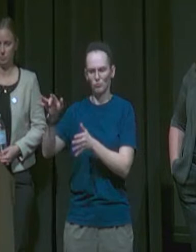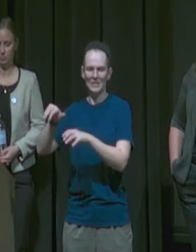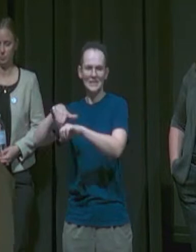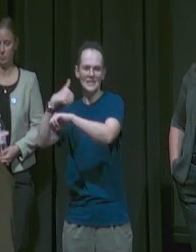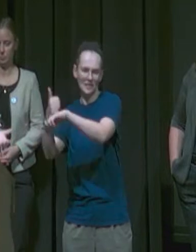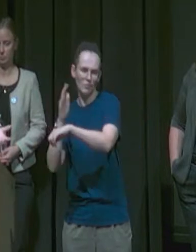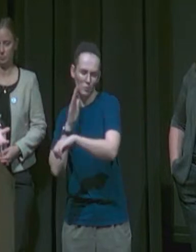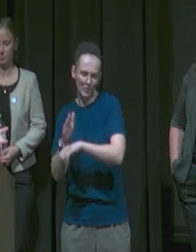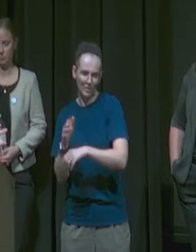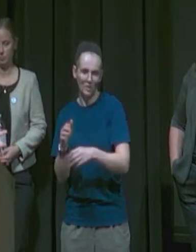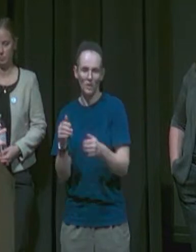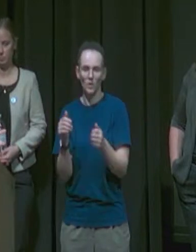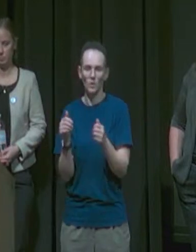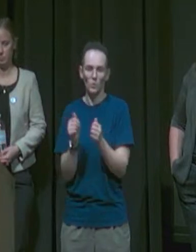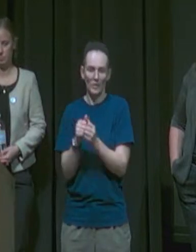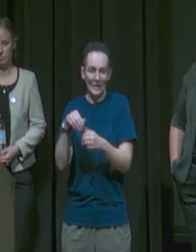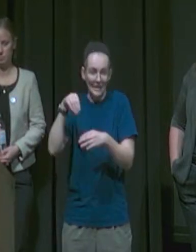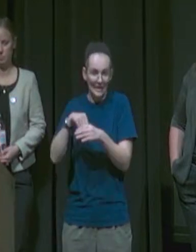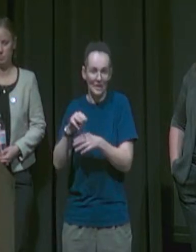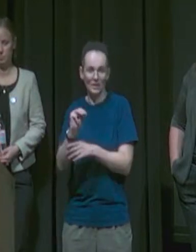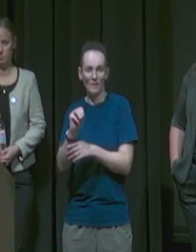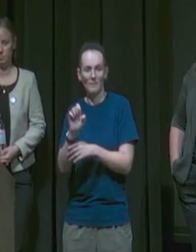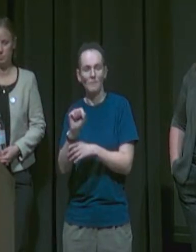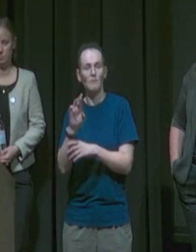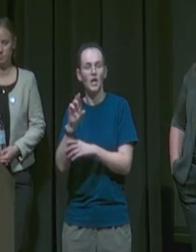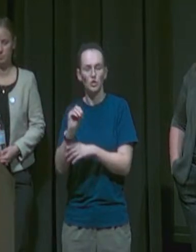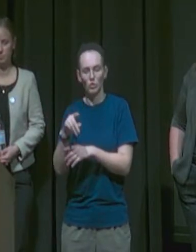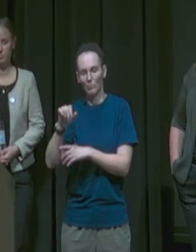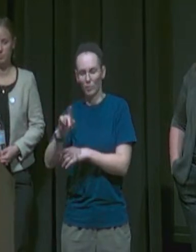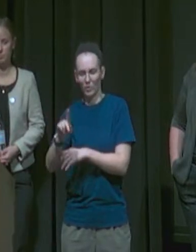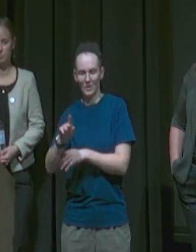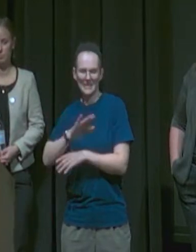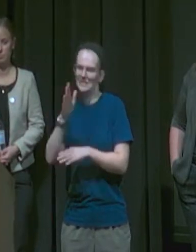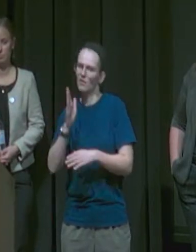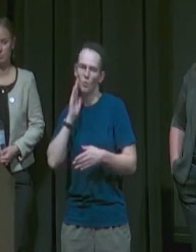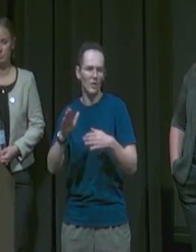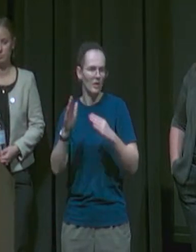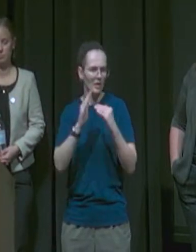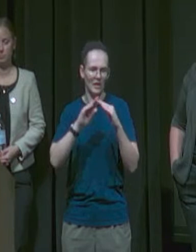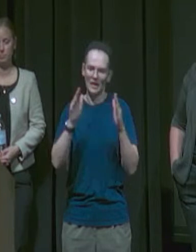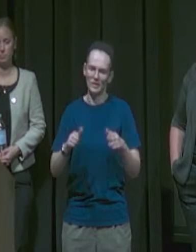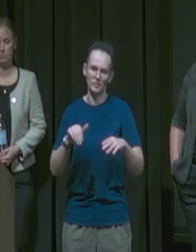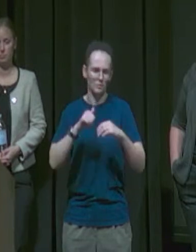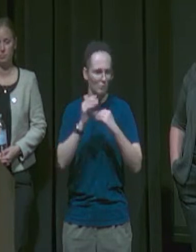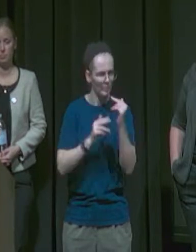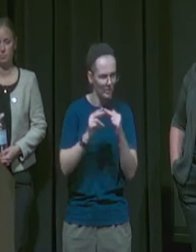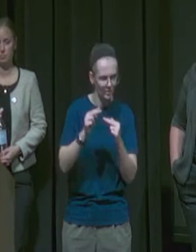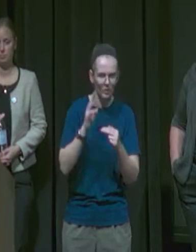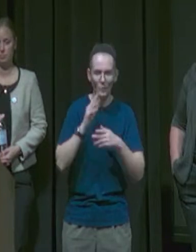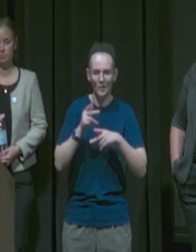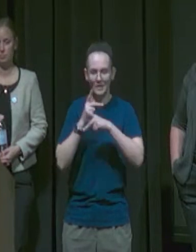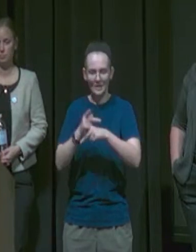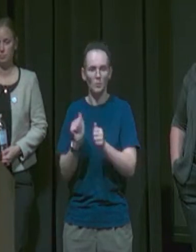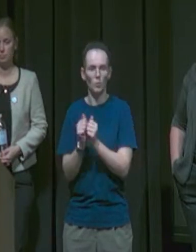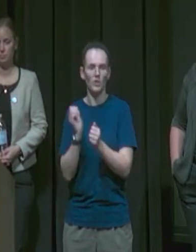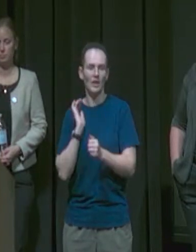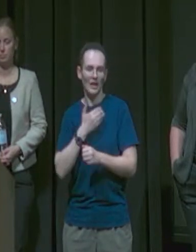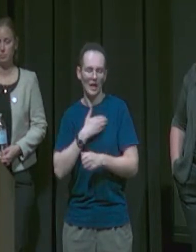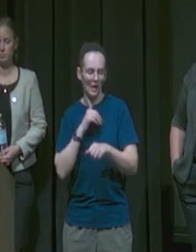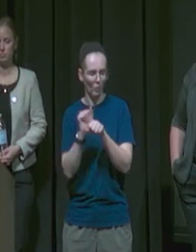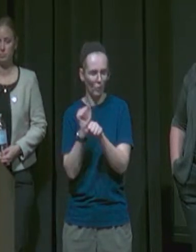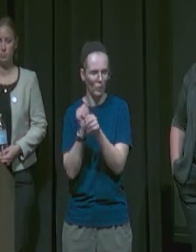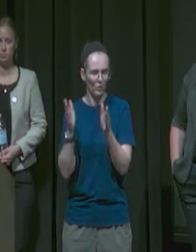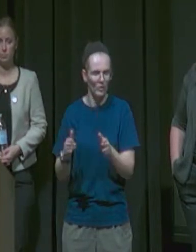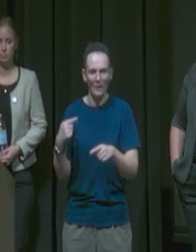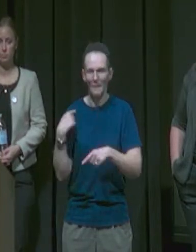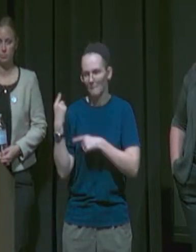within a metro park, so it's never going to have houses on it. It's going to be maintained by our crews. We've been around